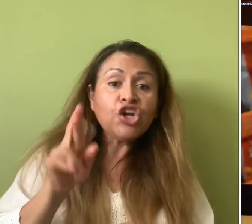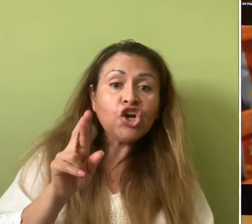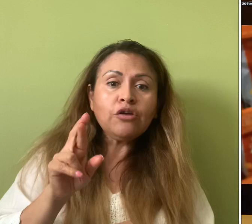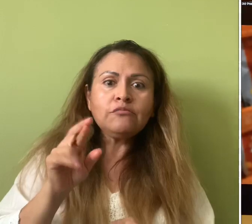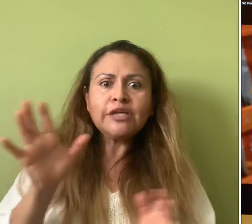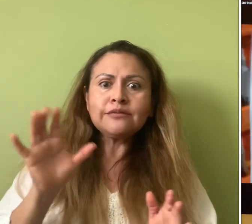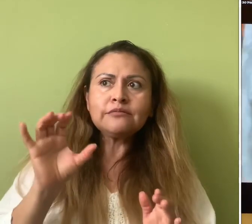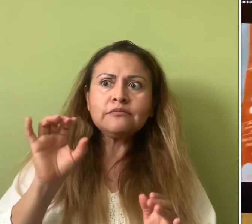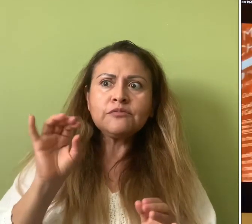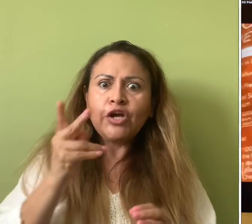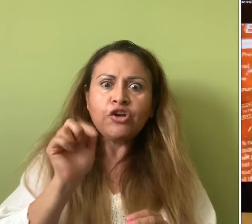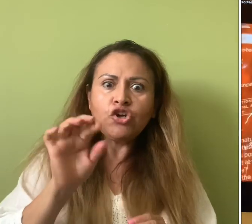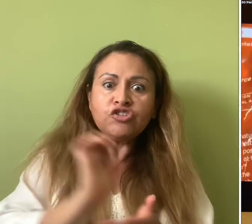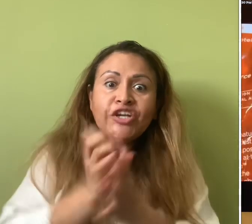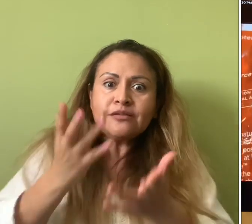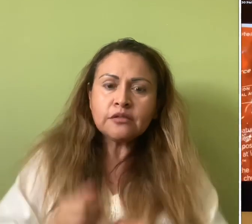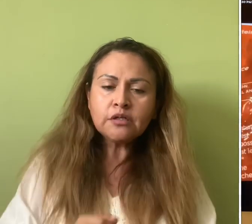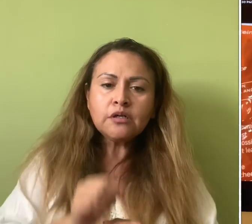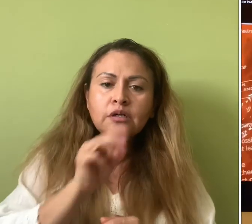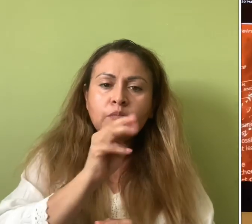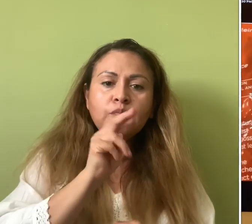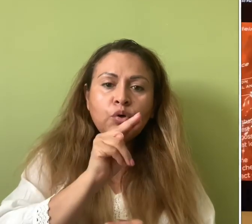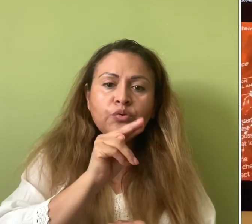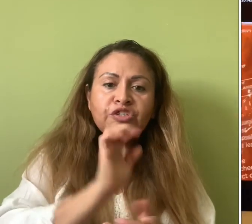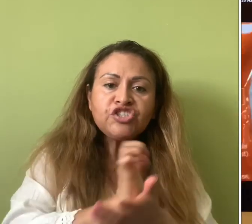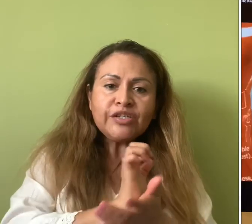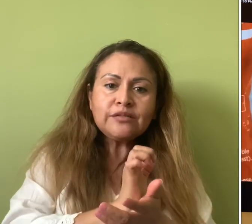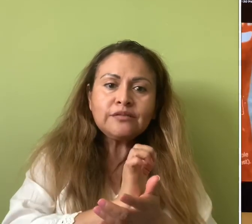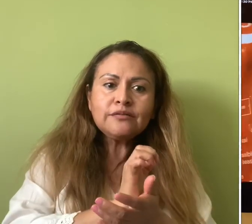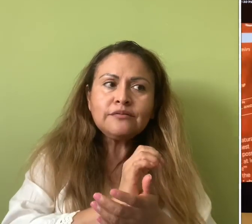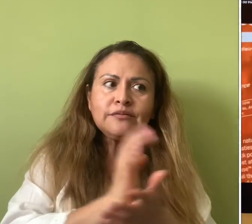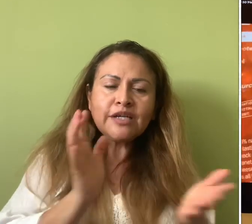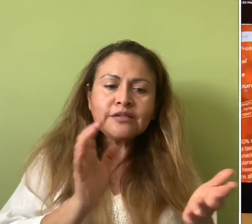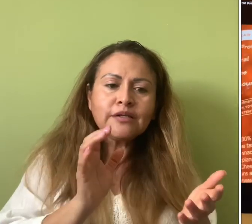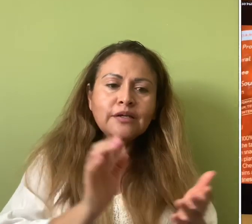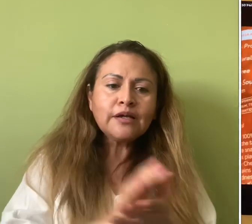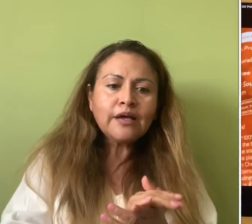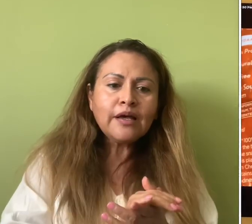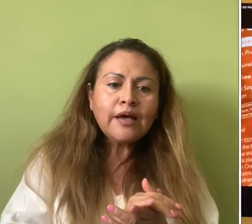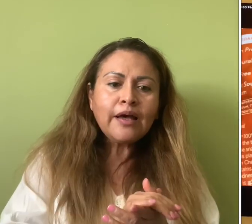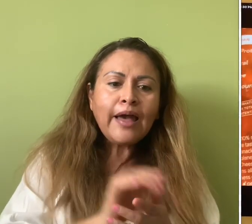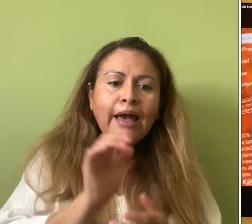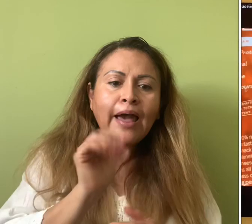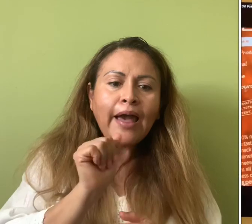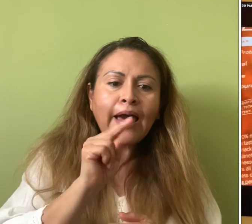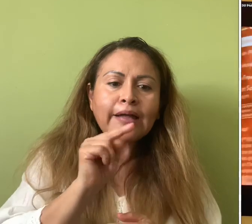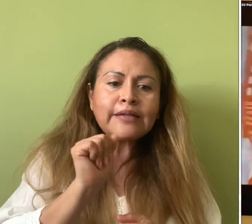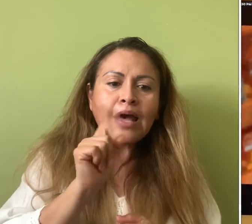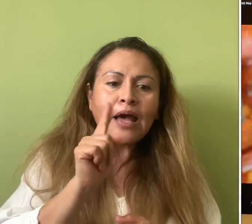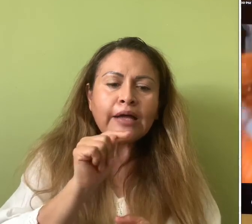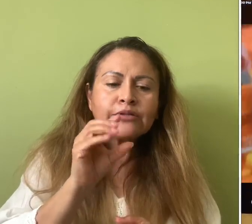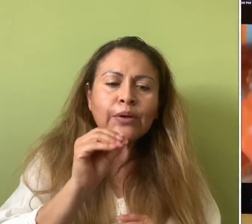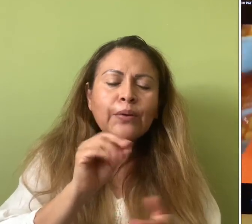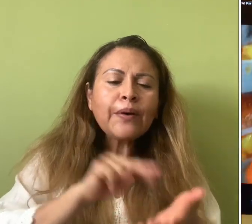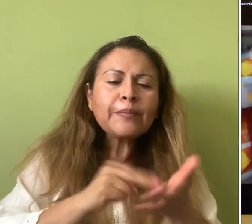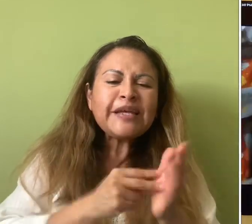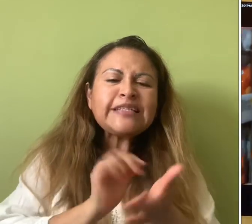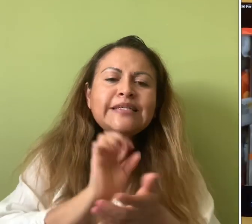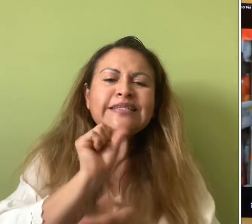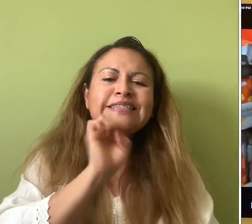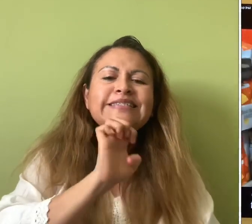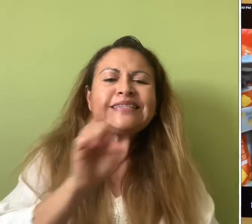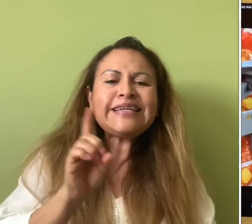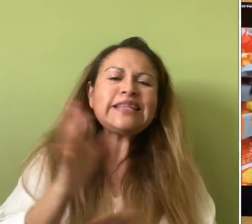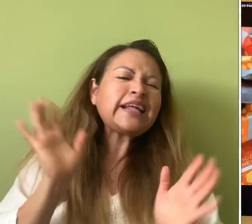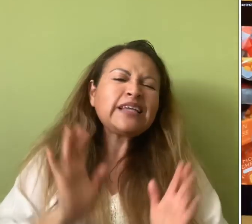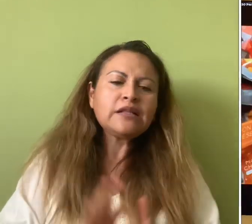just cheddar cheese. And the moon cheese cheddar is just cheddar cheese. A natto is a seed. That colors, that's totally fine. The cool